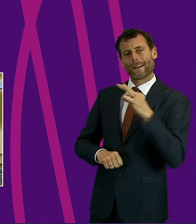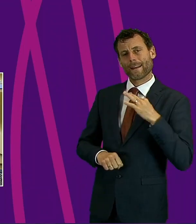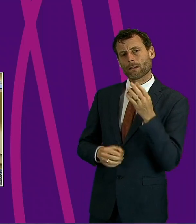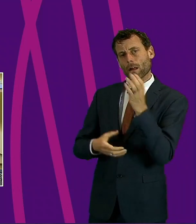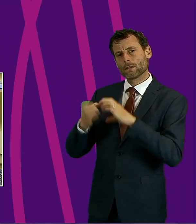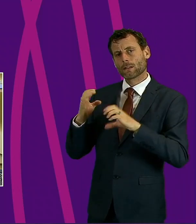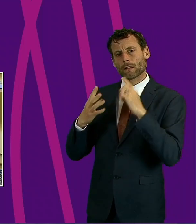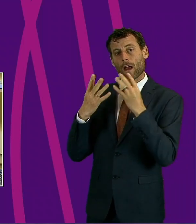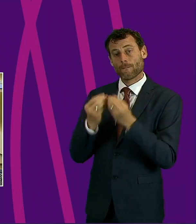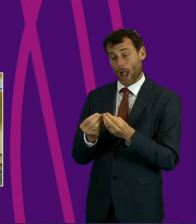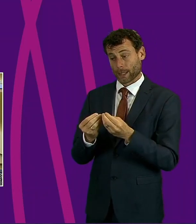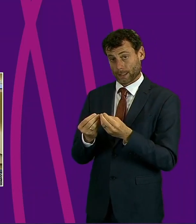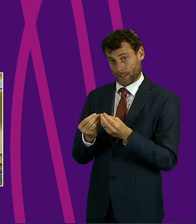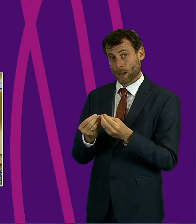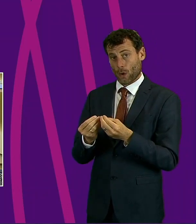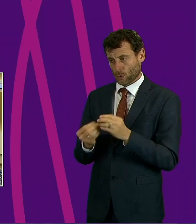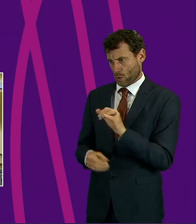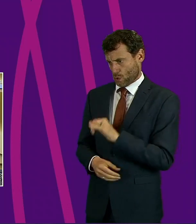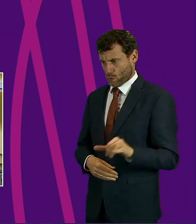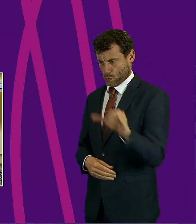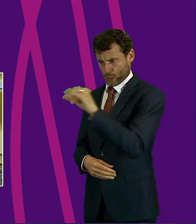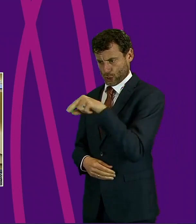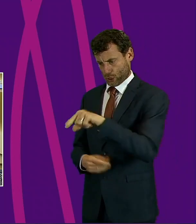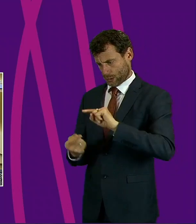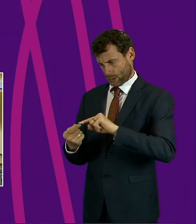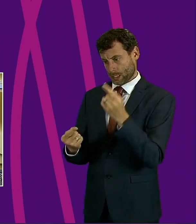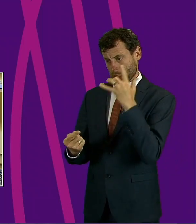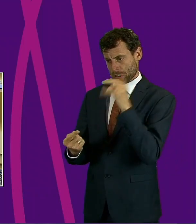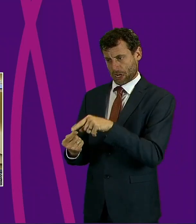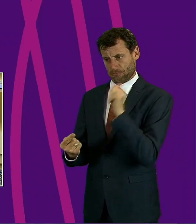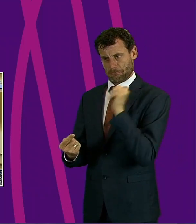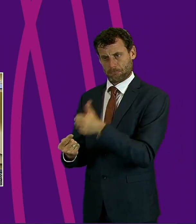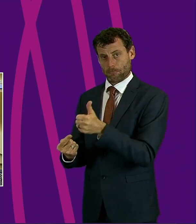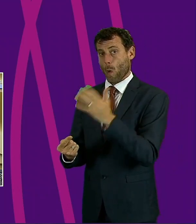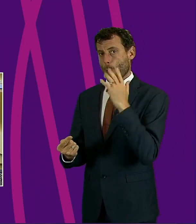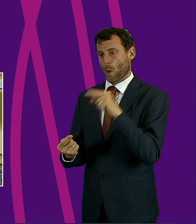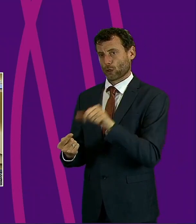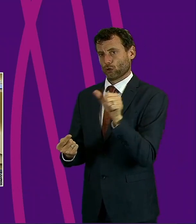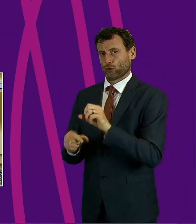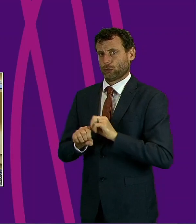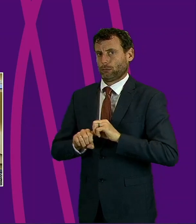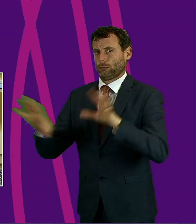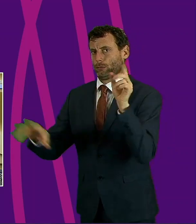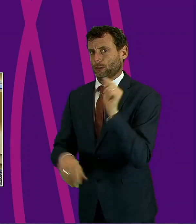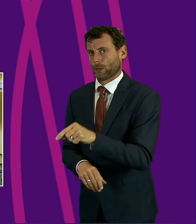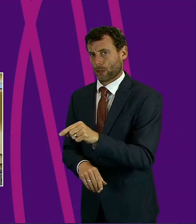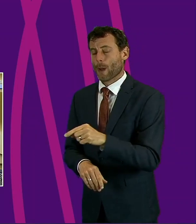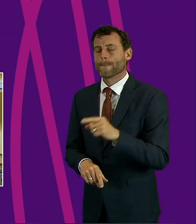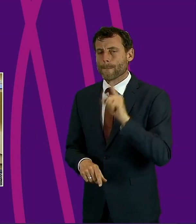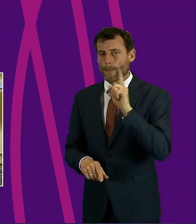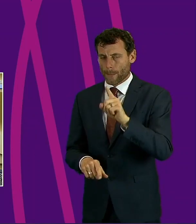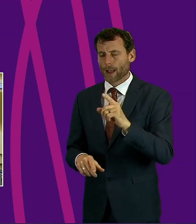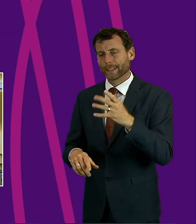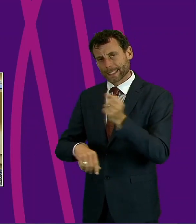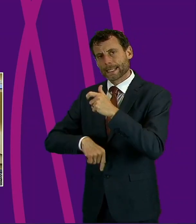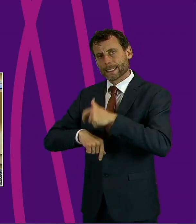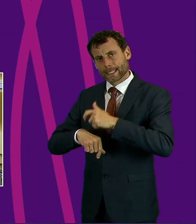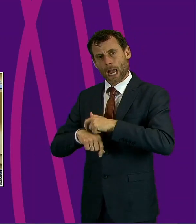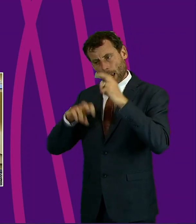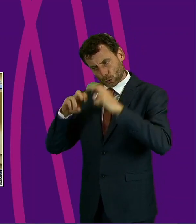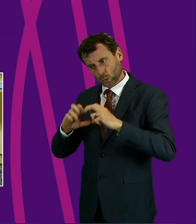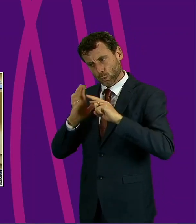these will be best deployed. We're engaging on this testing with the other administrations as we all work as quickly as possible to bring